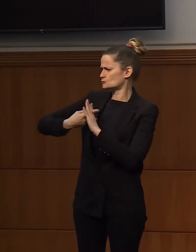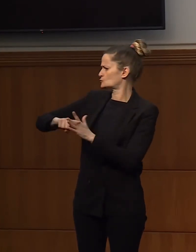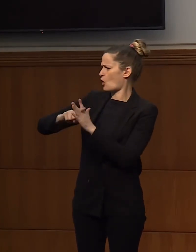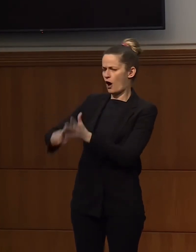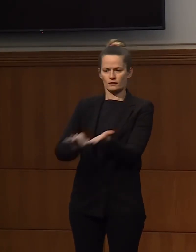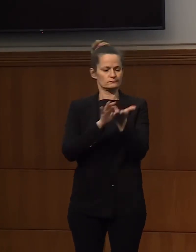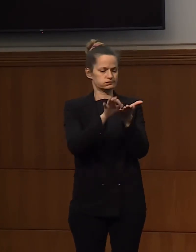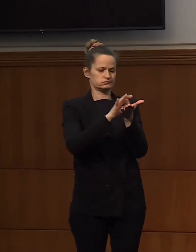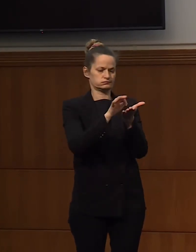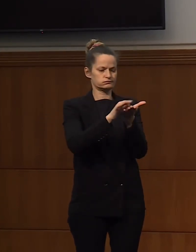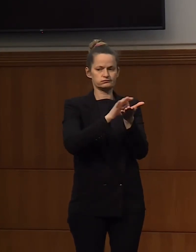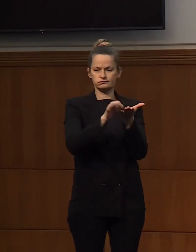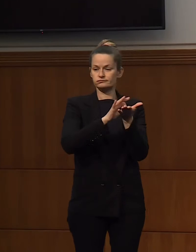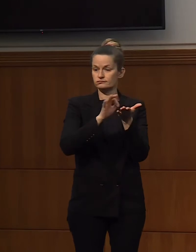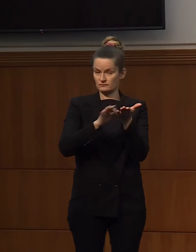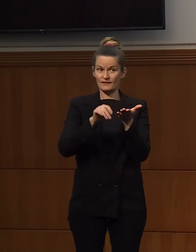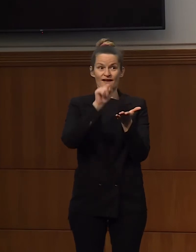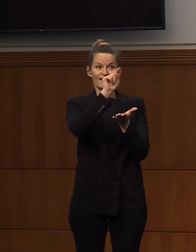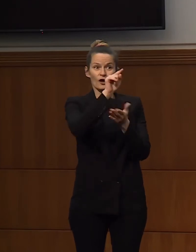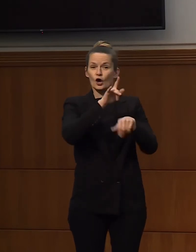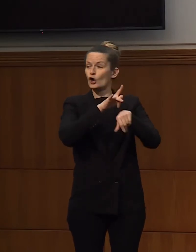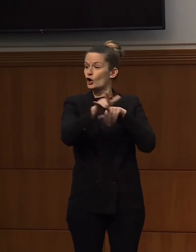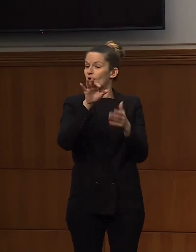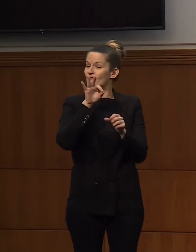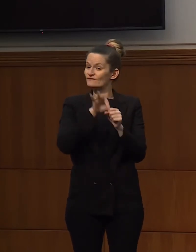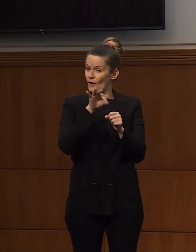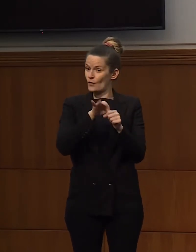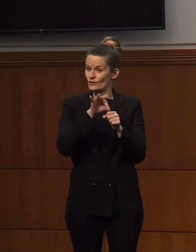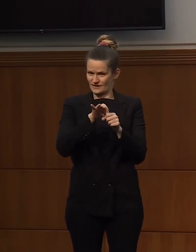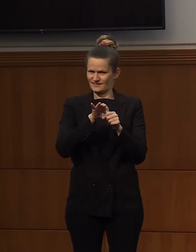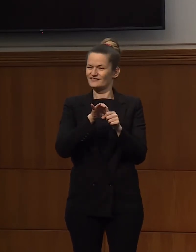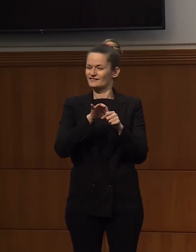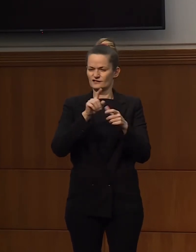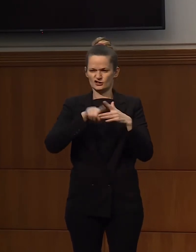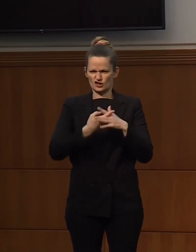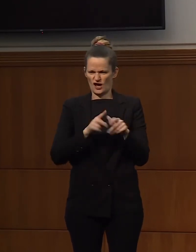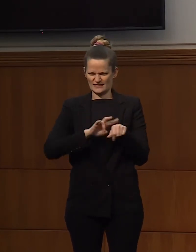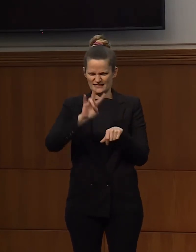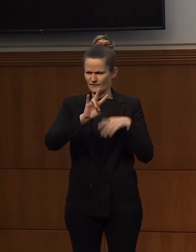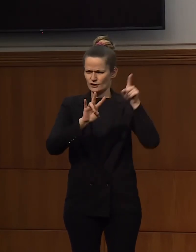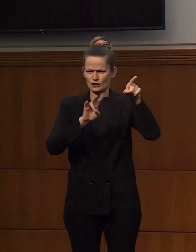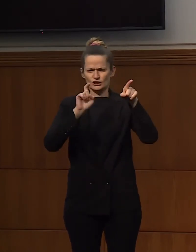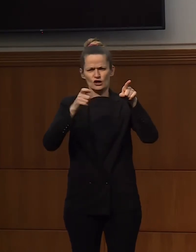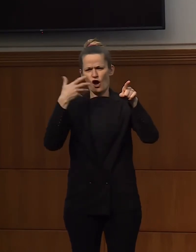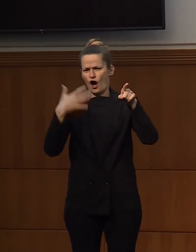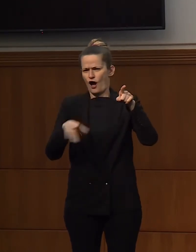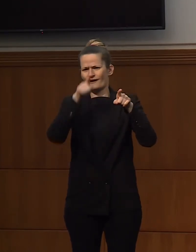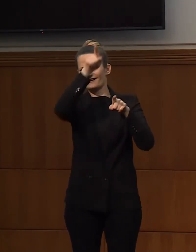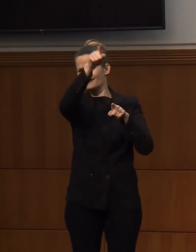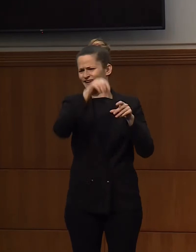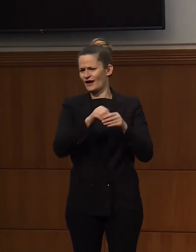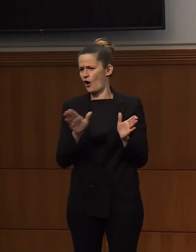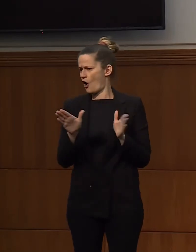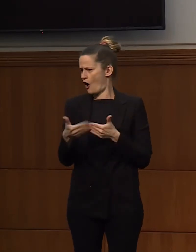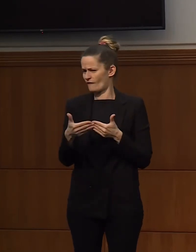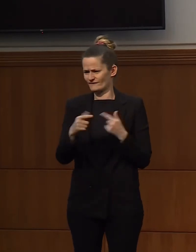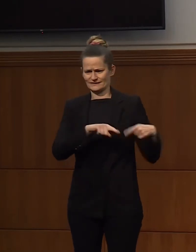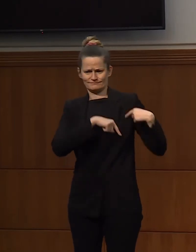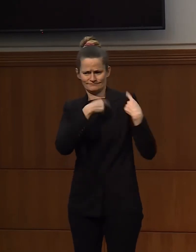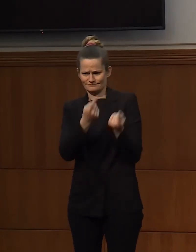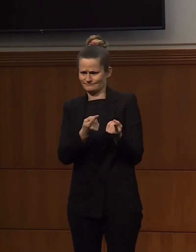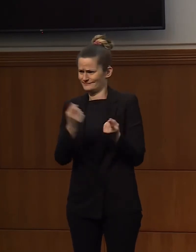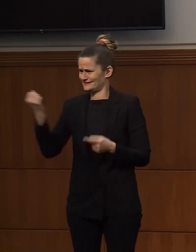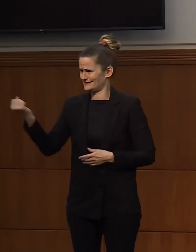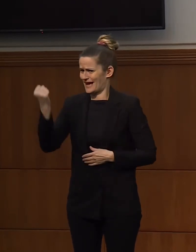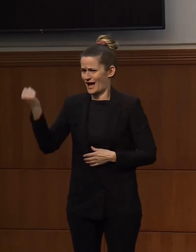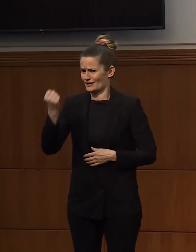p.m. today. Those are machines that they have had sitting in their offices since Saturday when the end of early voting came to a close, and